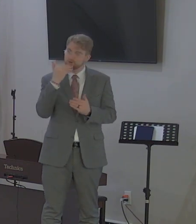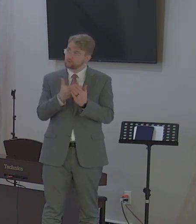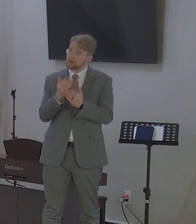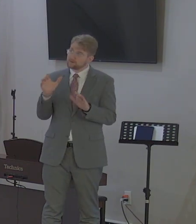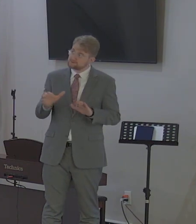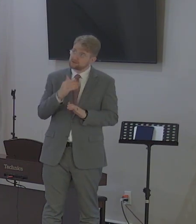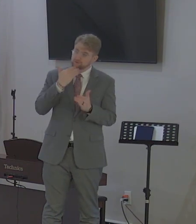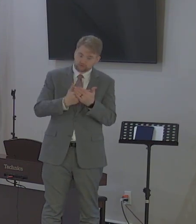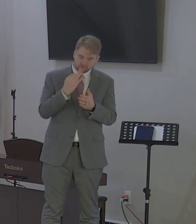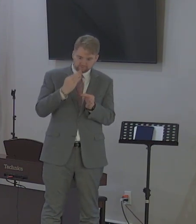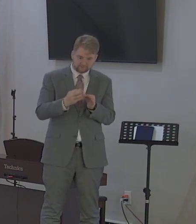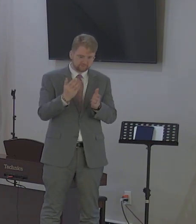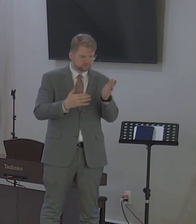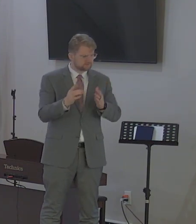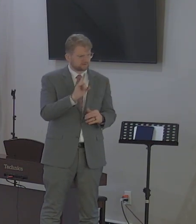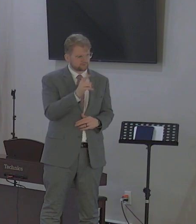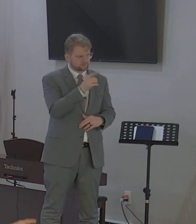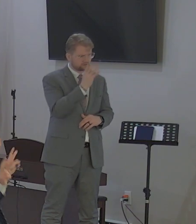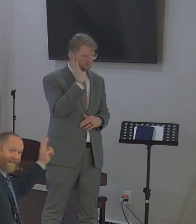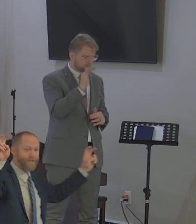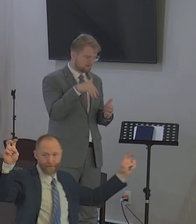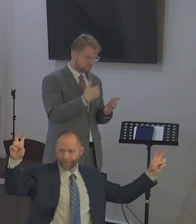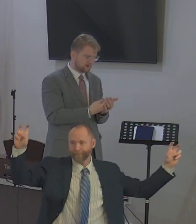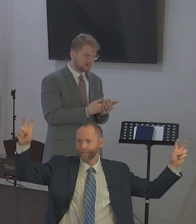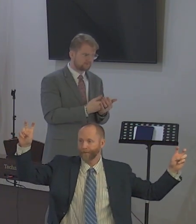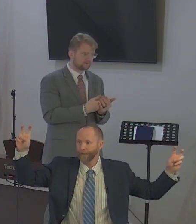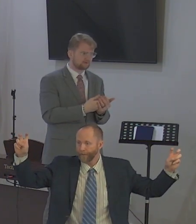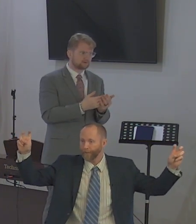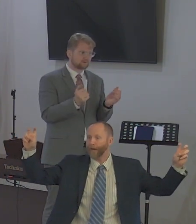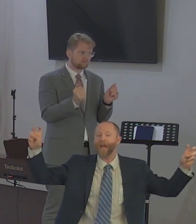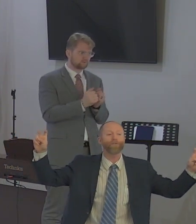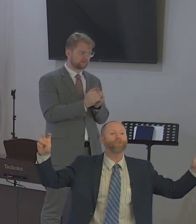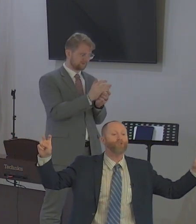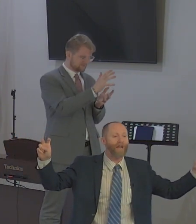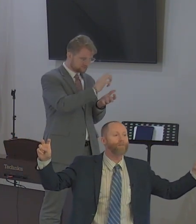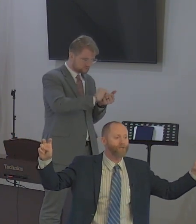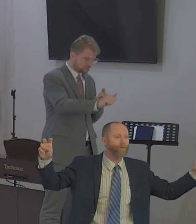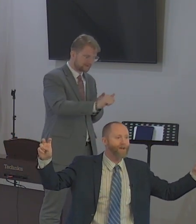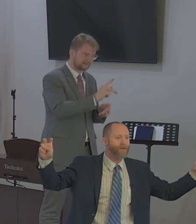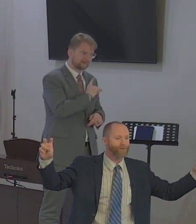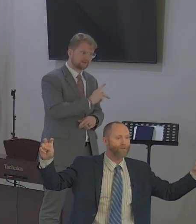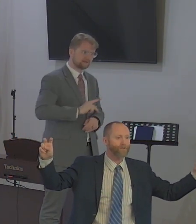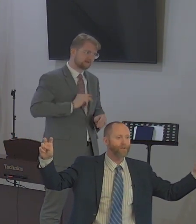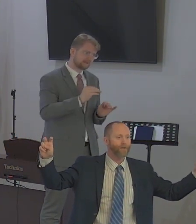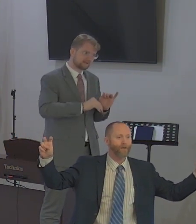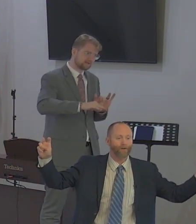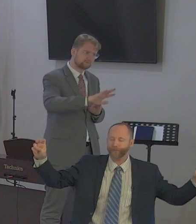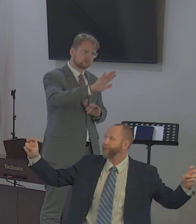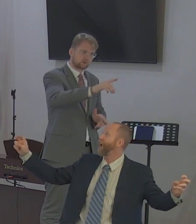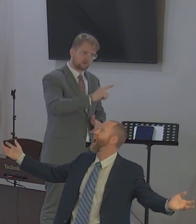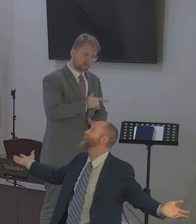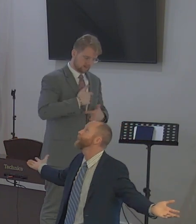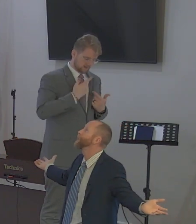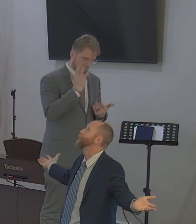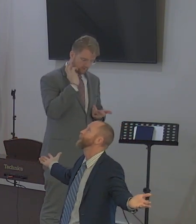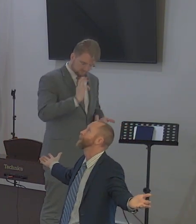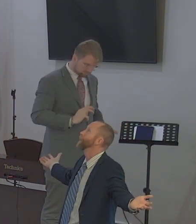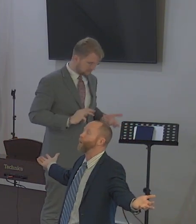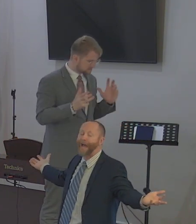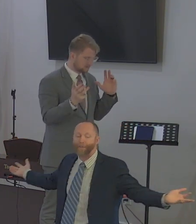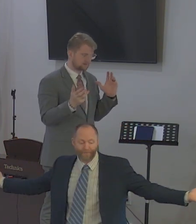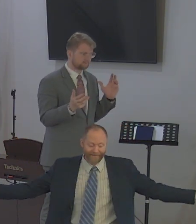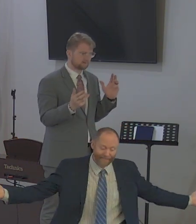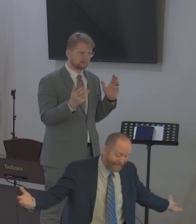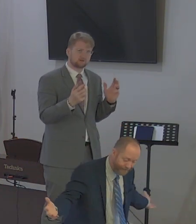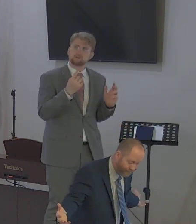You know where you're going to end up? With a rent kingdom. Your life in shambles and a mess. You're going to say, God,